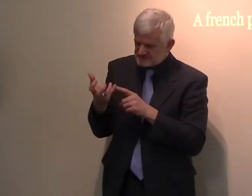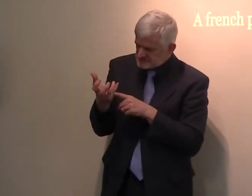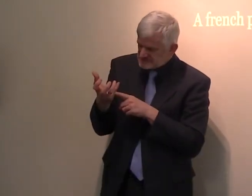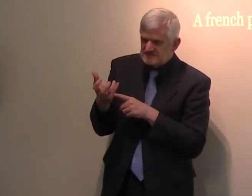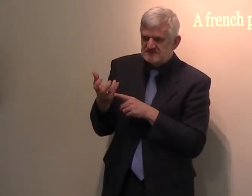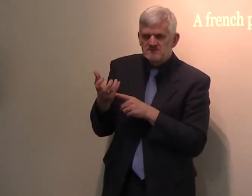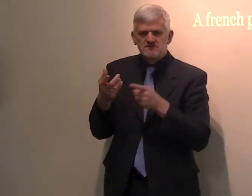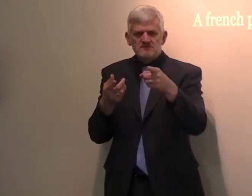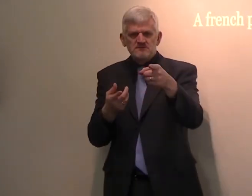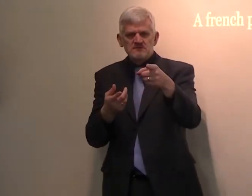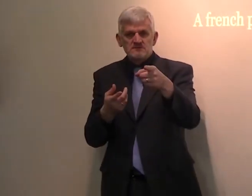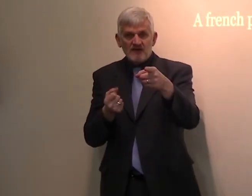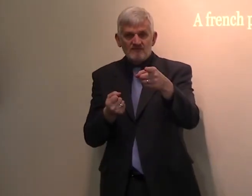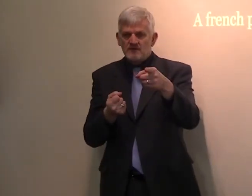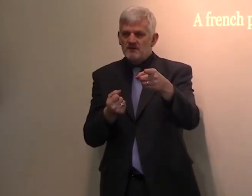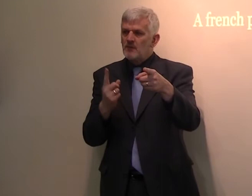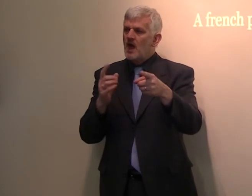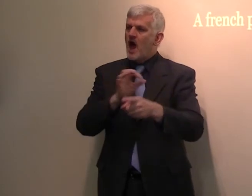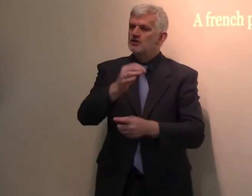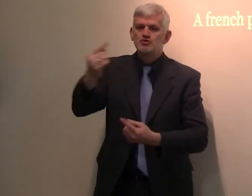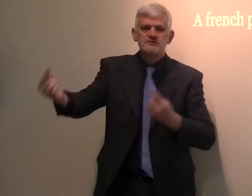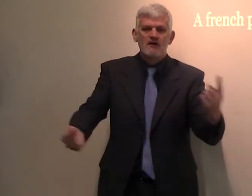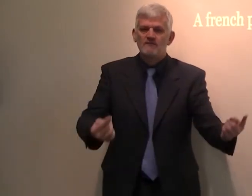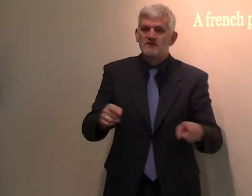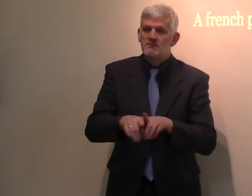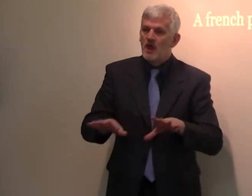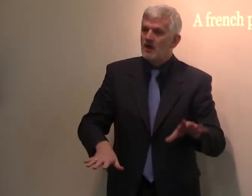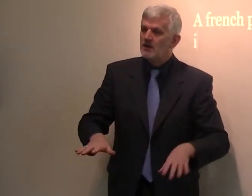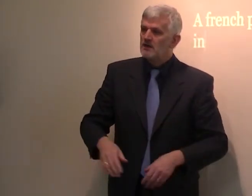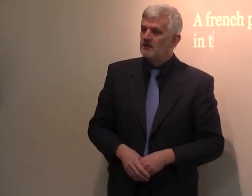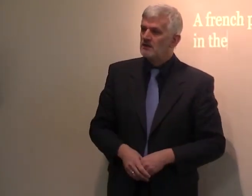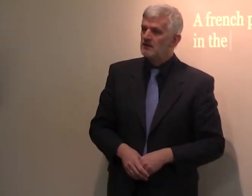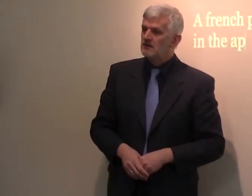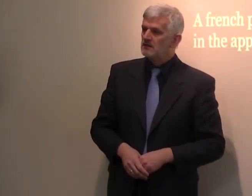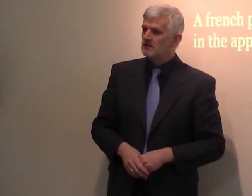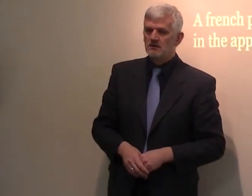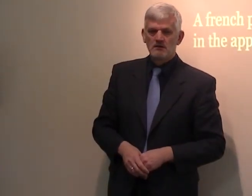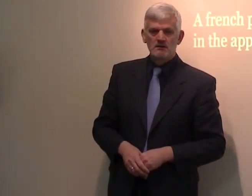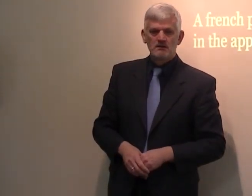already in your life, my brother, my sister? Have you let the world, have you let sin take over?